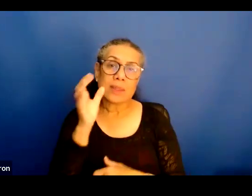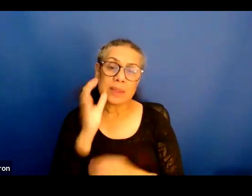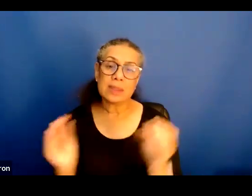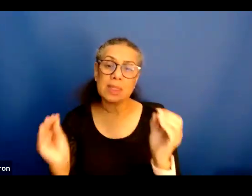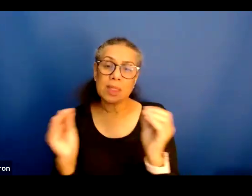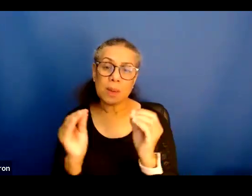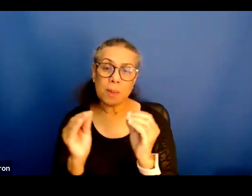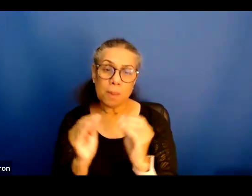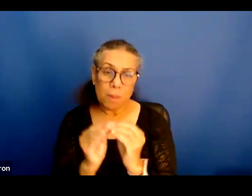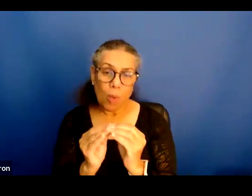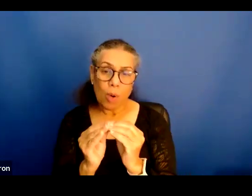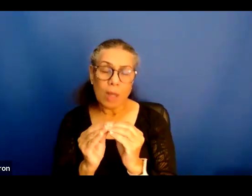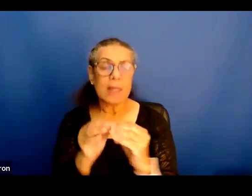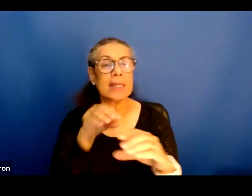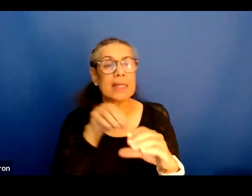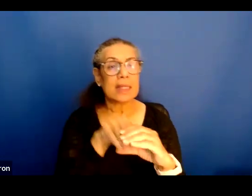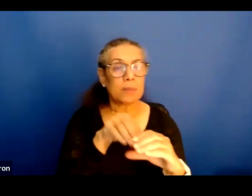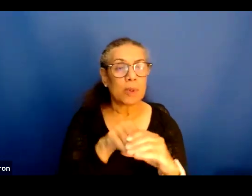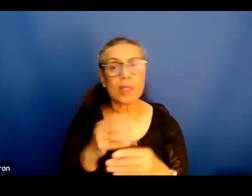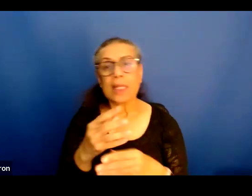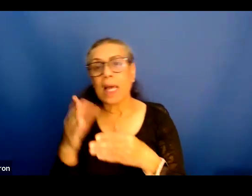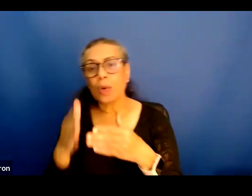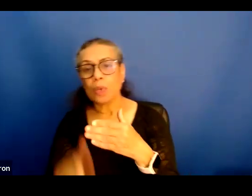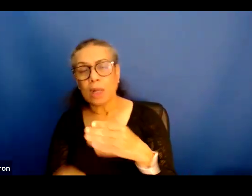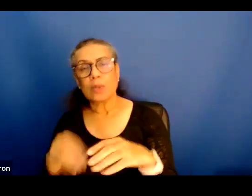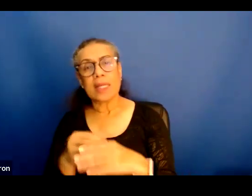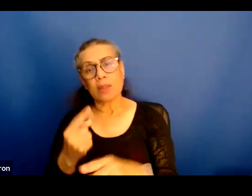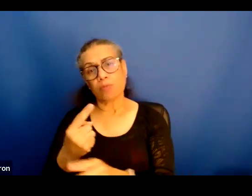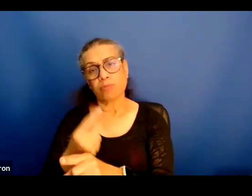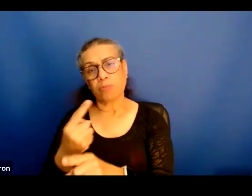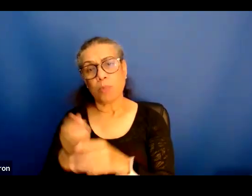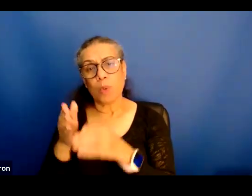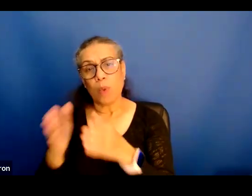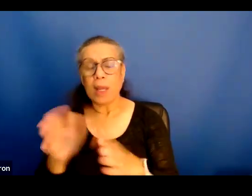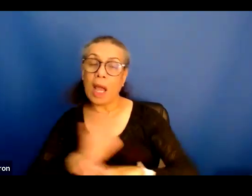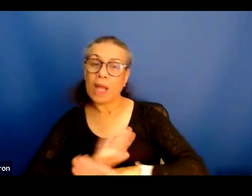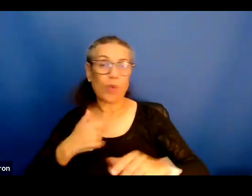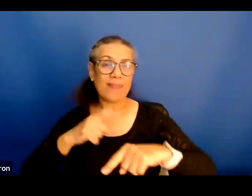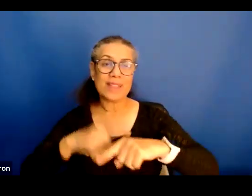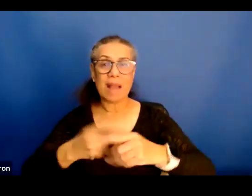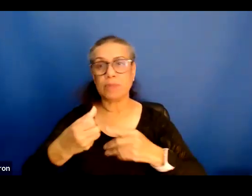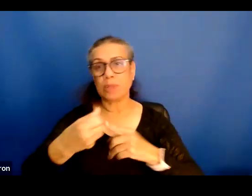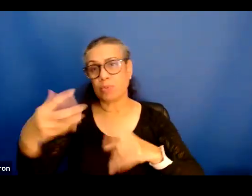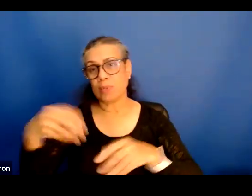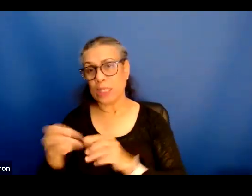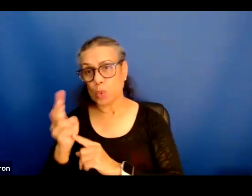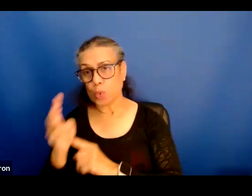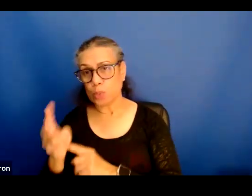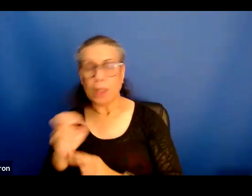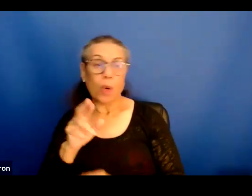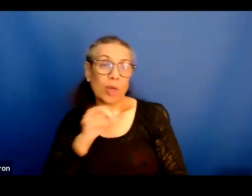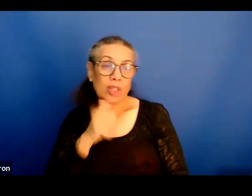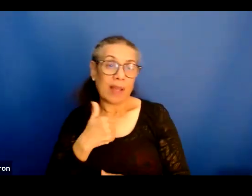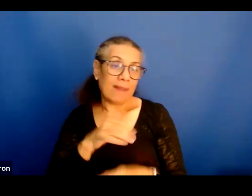multiple inputs and outcomes disaggregated in meaningful ways. I don't have time to list them all in my 2 minutes, nor have I had